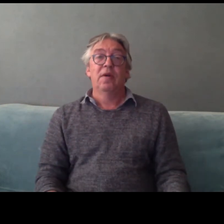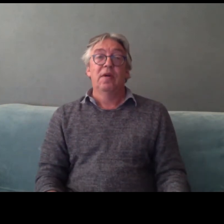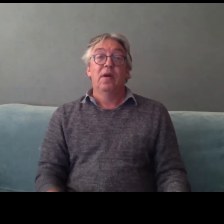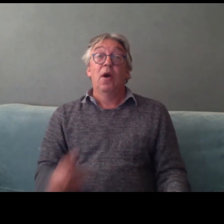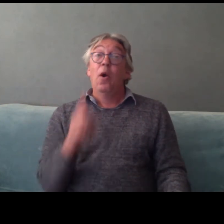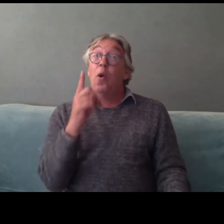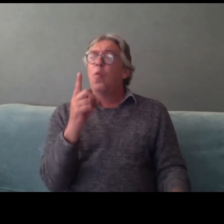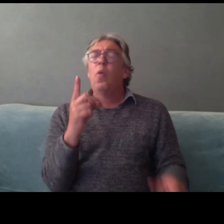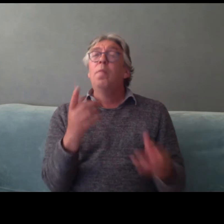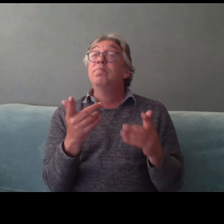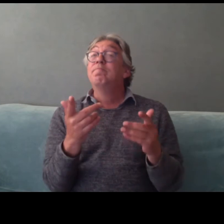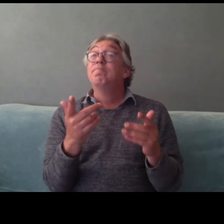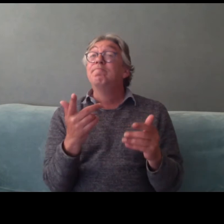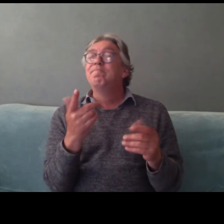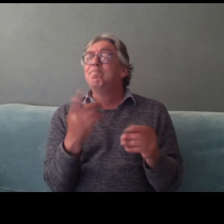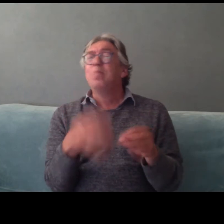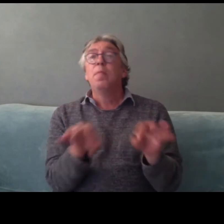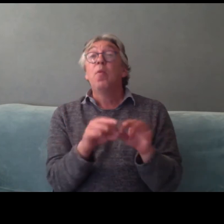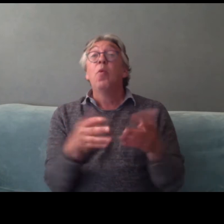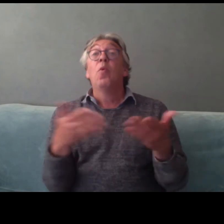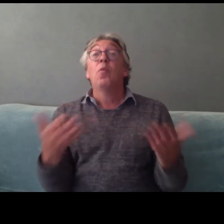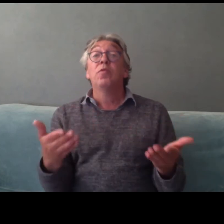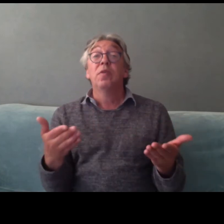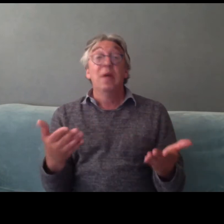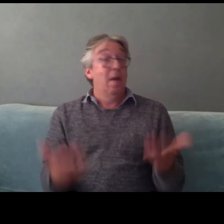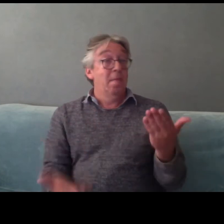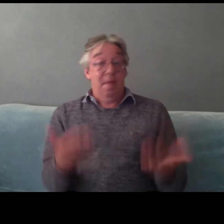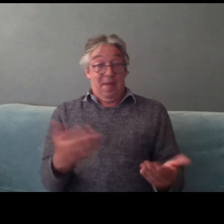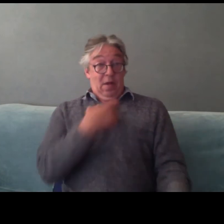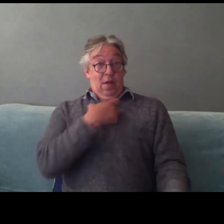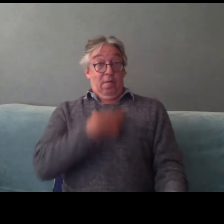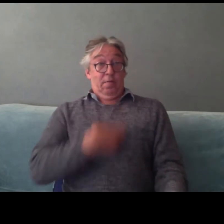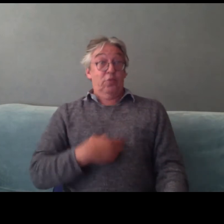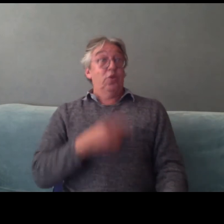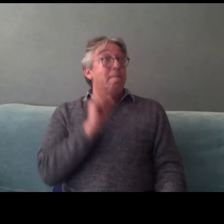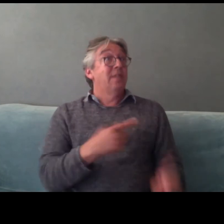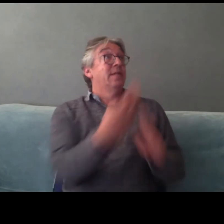much similar types of assessments in the same member state for different functions.